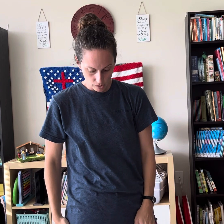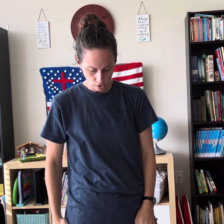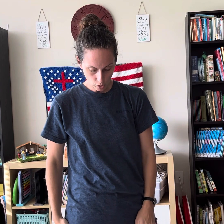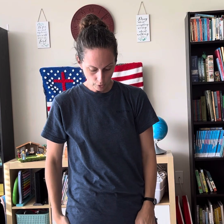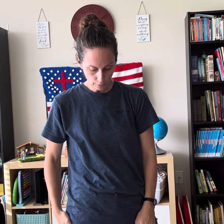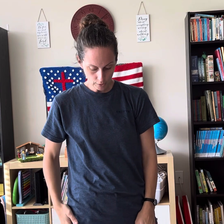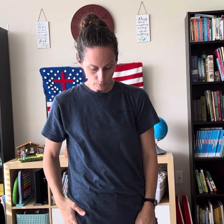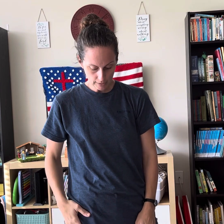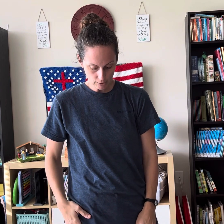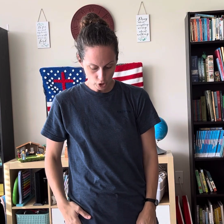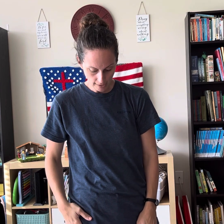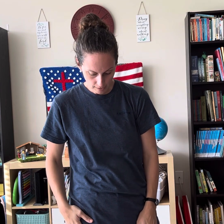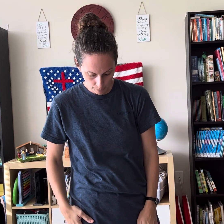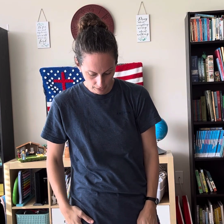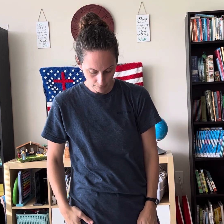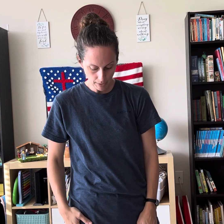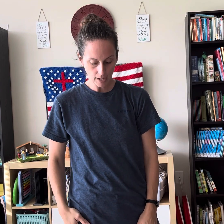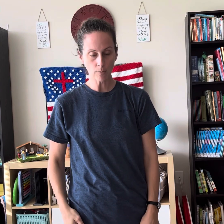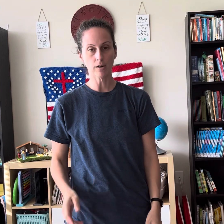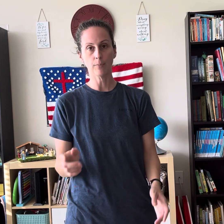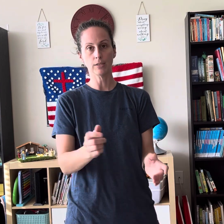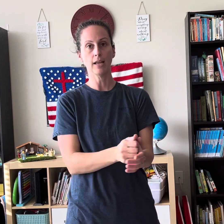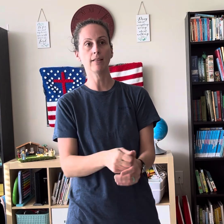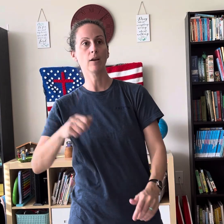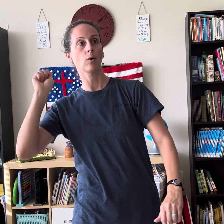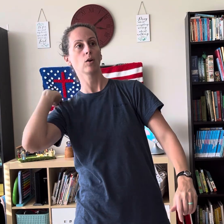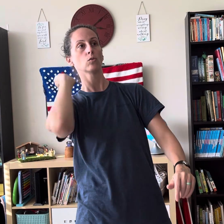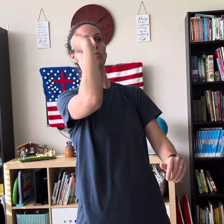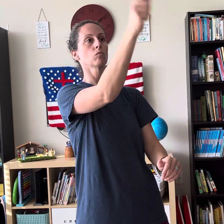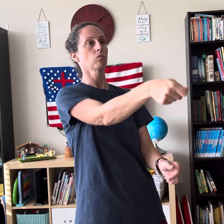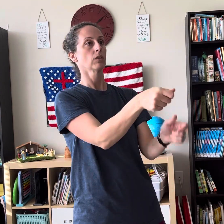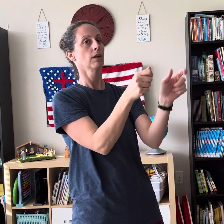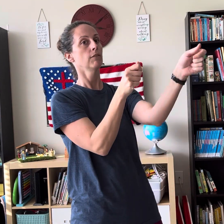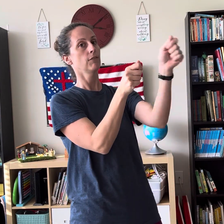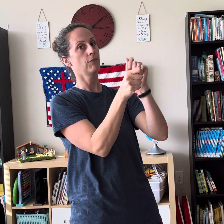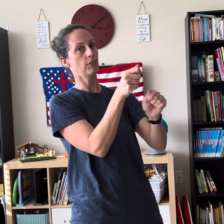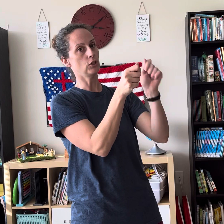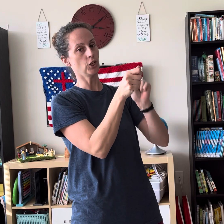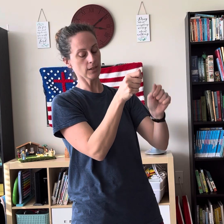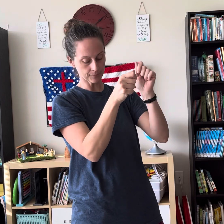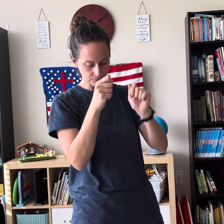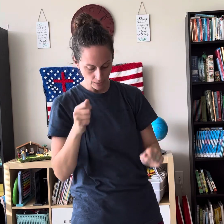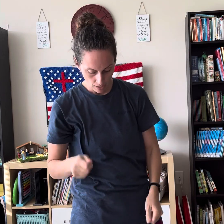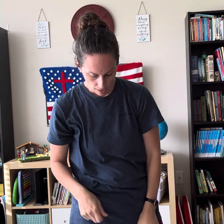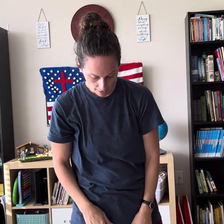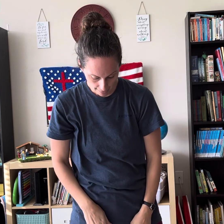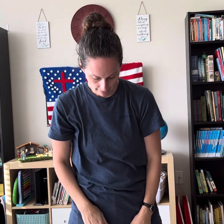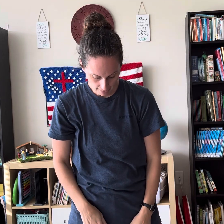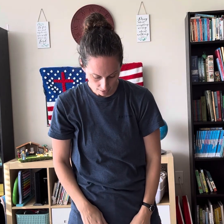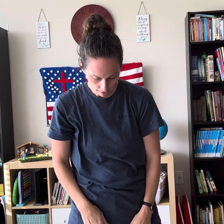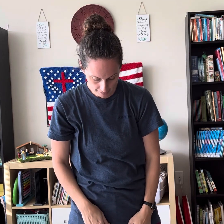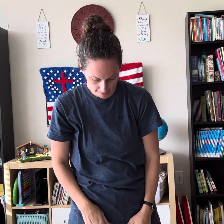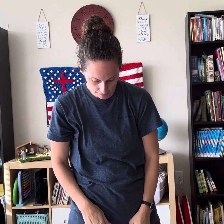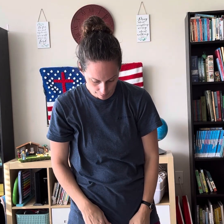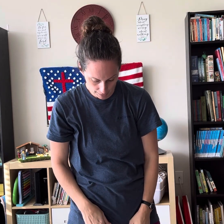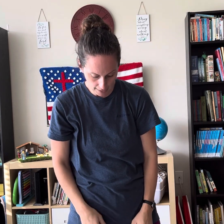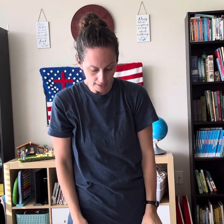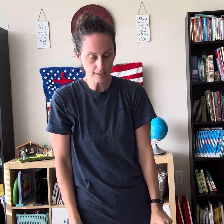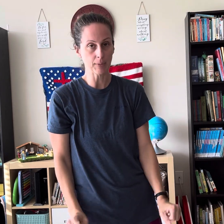So the first one is a Chesapeake Bay. We're going to pretend like we're fishing. And then Hudson Bay, because it's